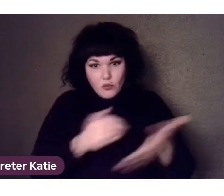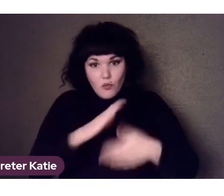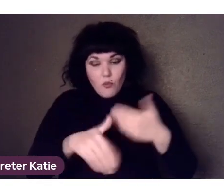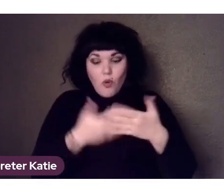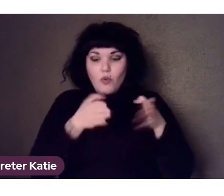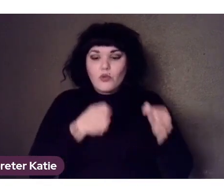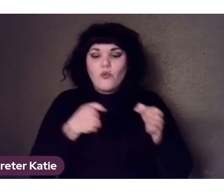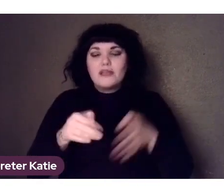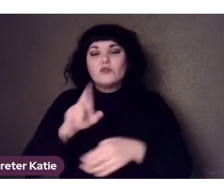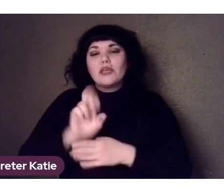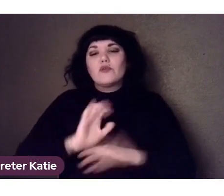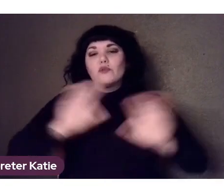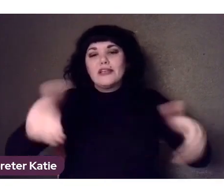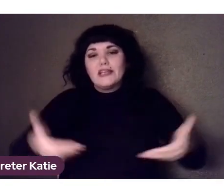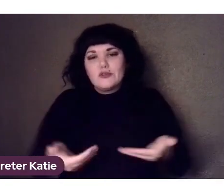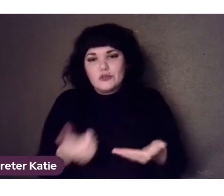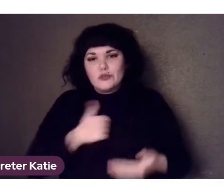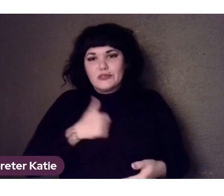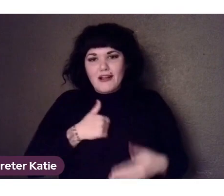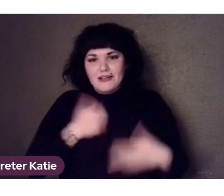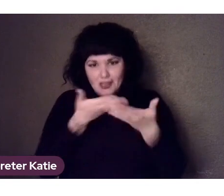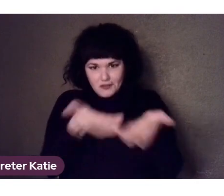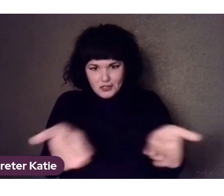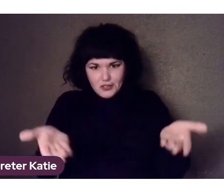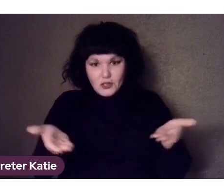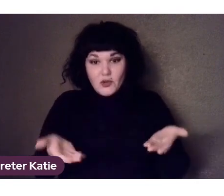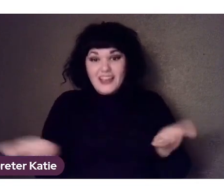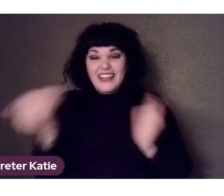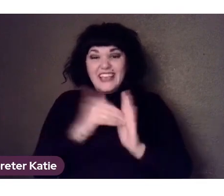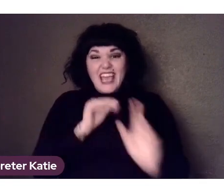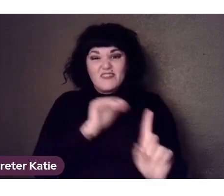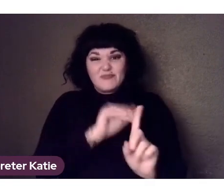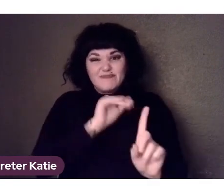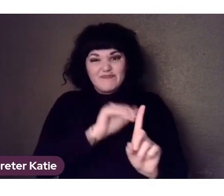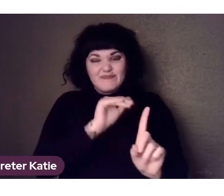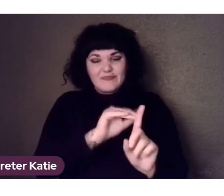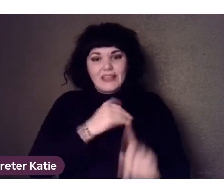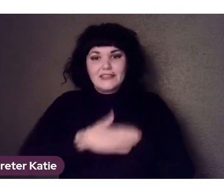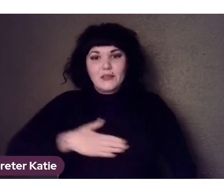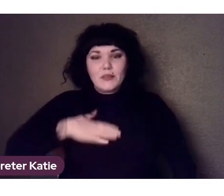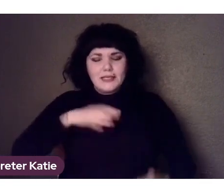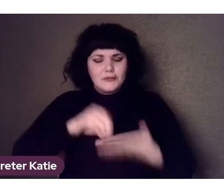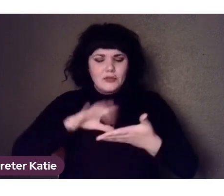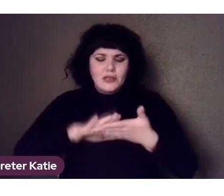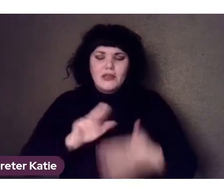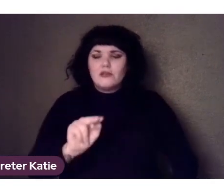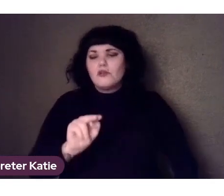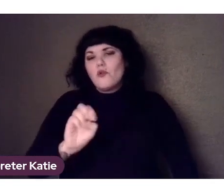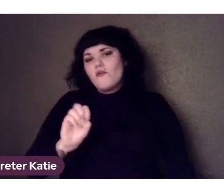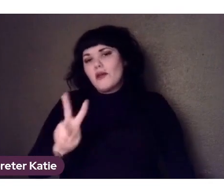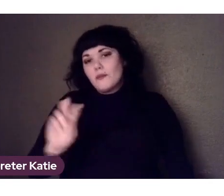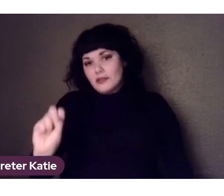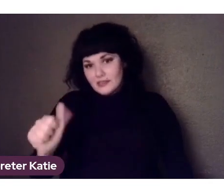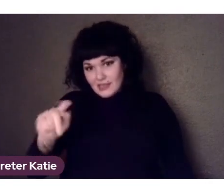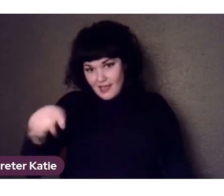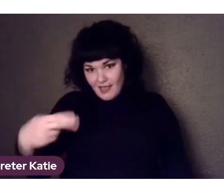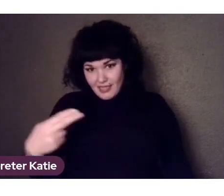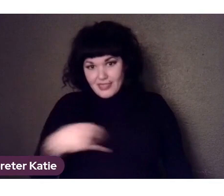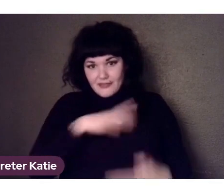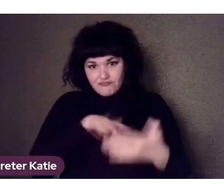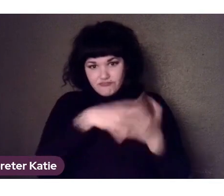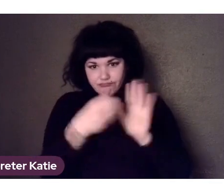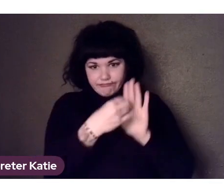reintroduce ourselves to you. And again, I would remind you to please put November 10th on the calendar. We'll be sending out